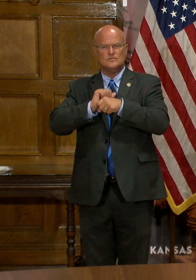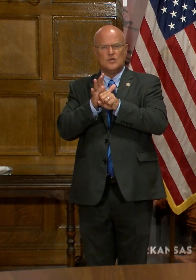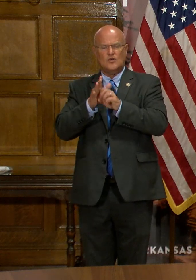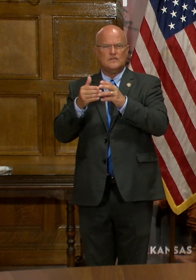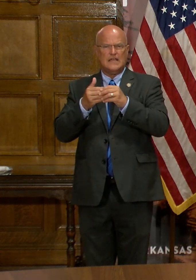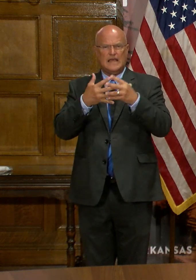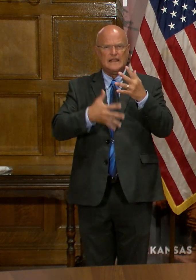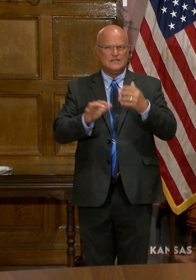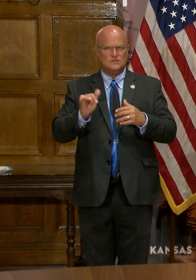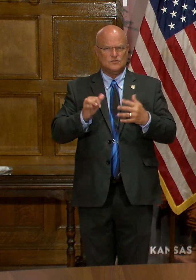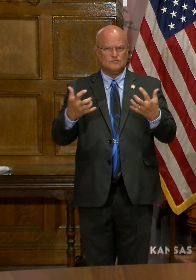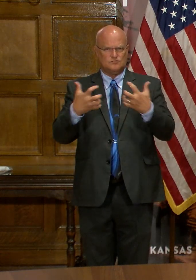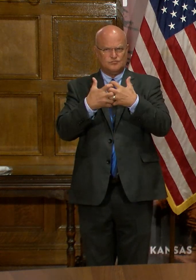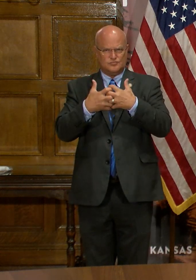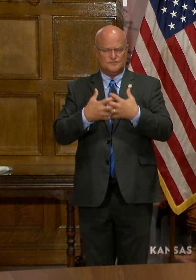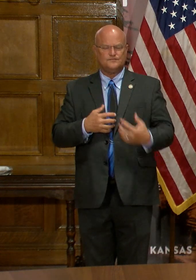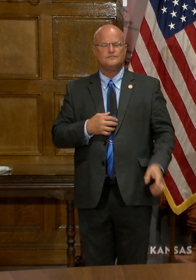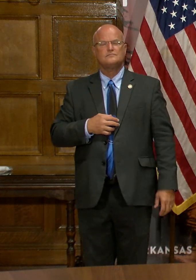guidelines?